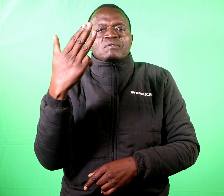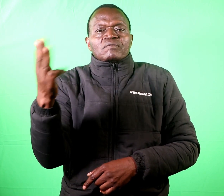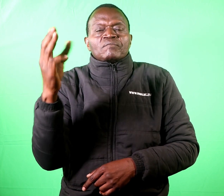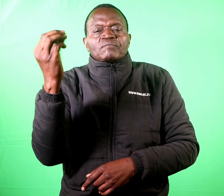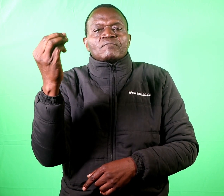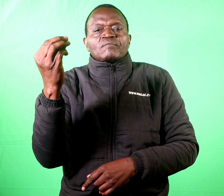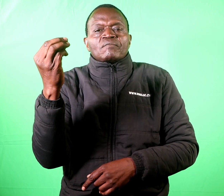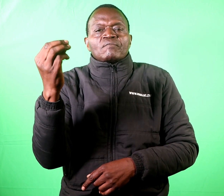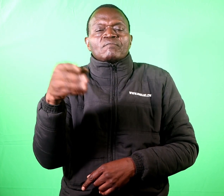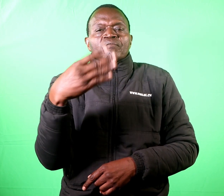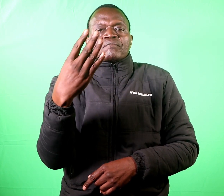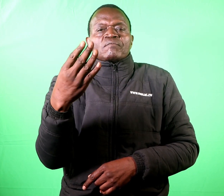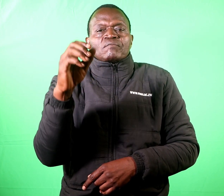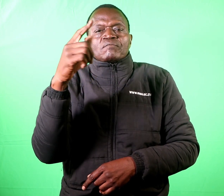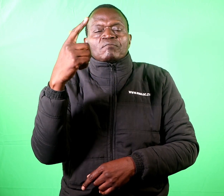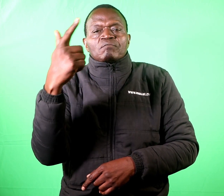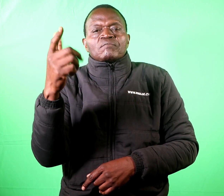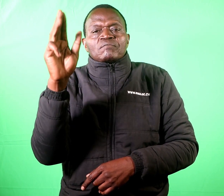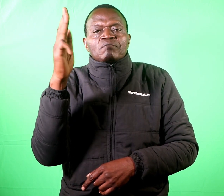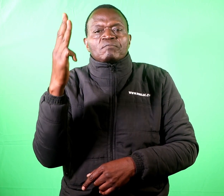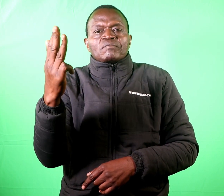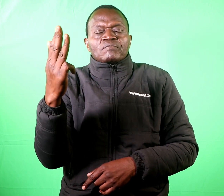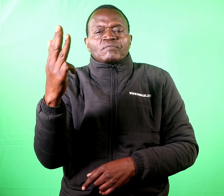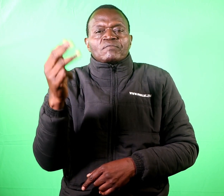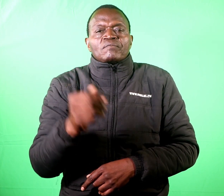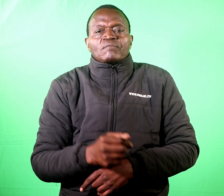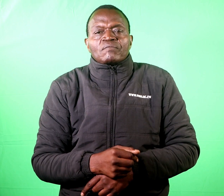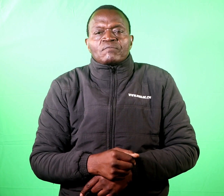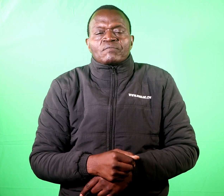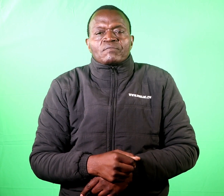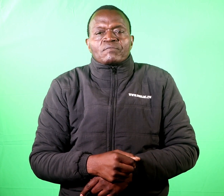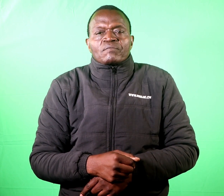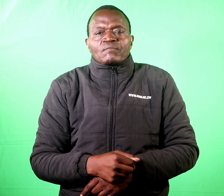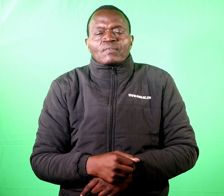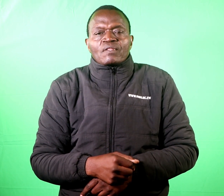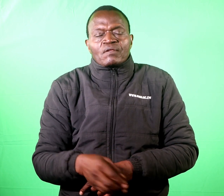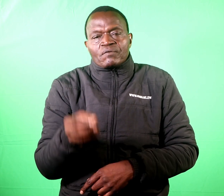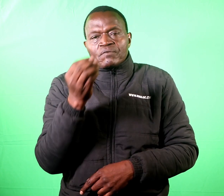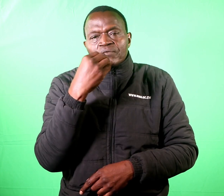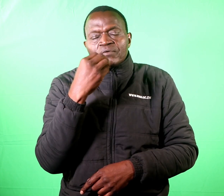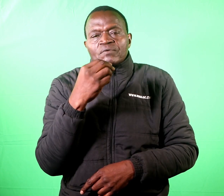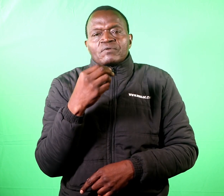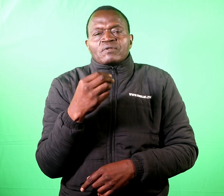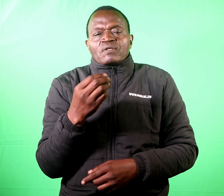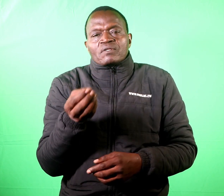990 479. Food and Nutrition Council.